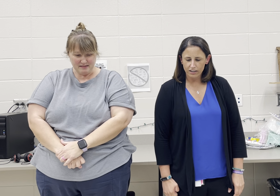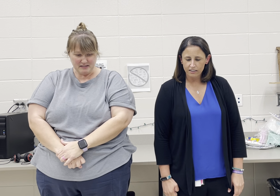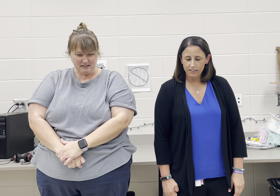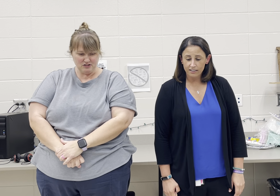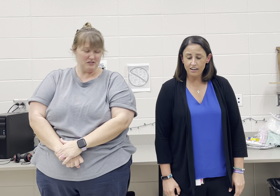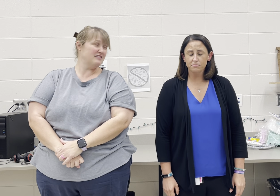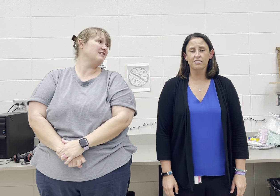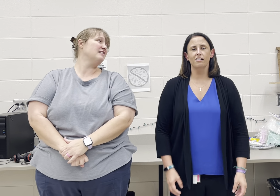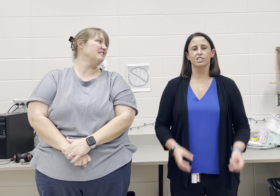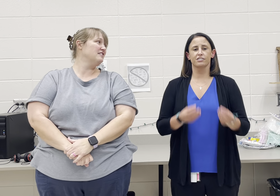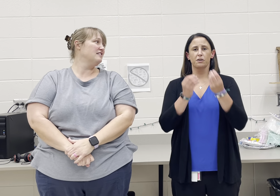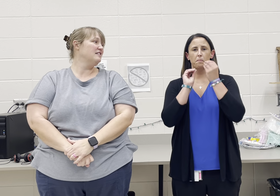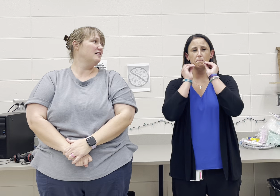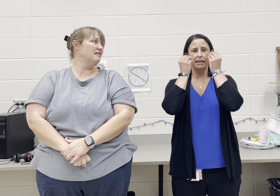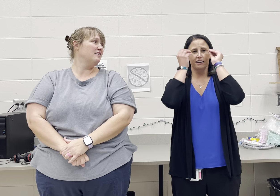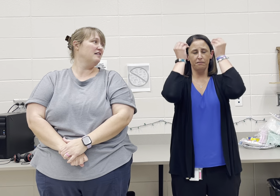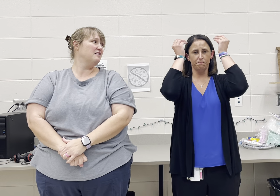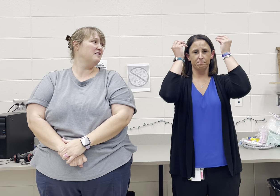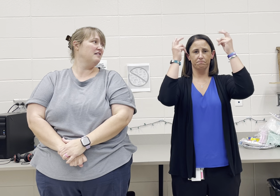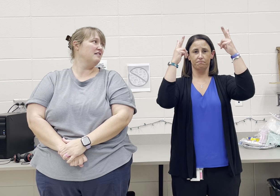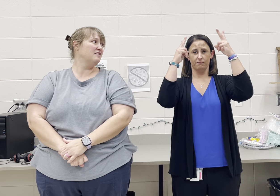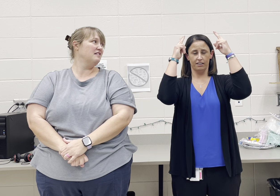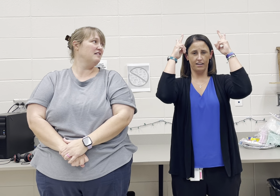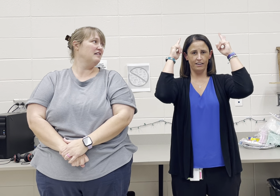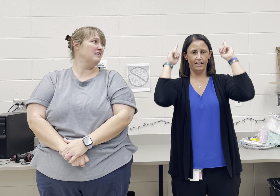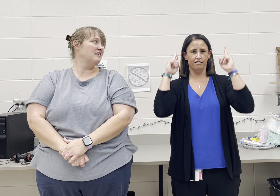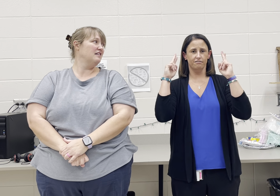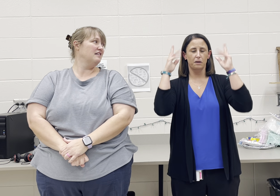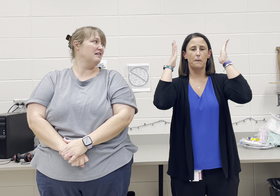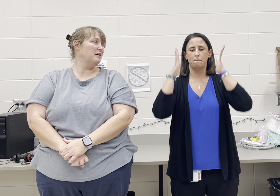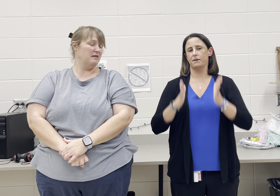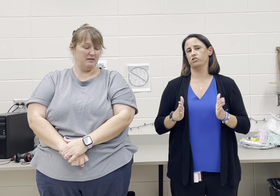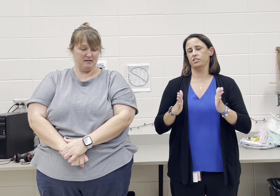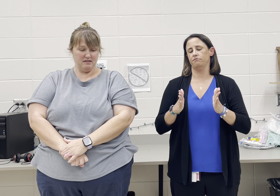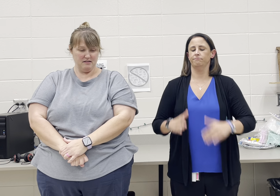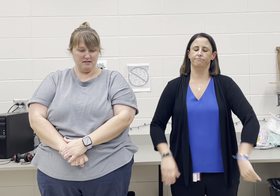Cosmetologist. Cosmetologist. Makeup, cut hair, person.